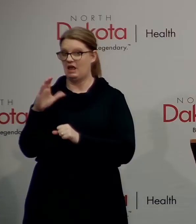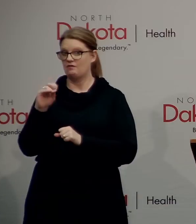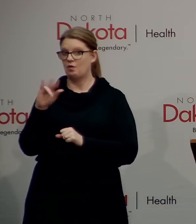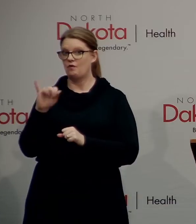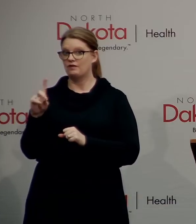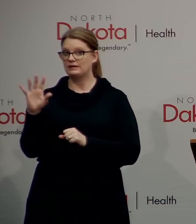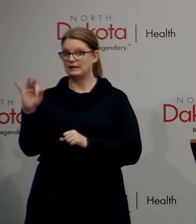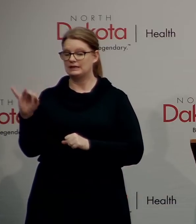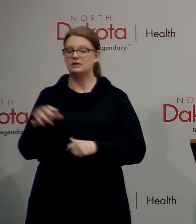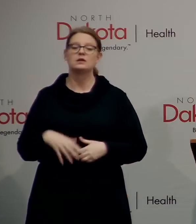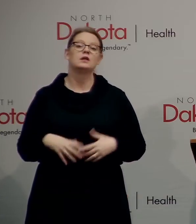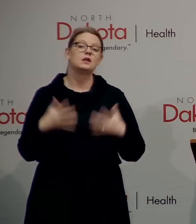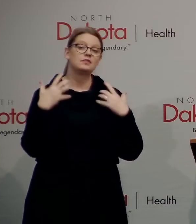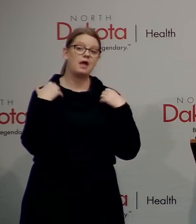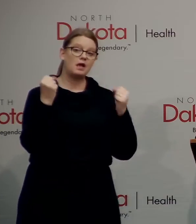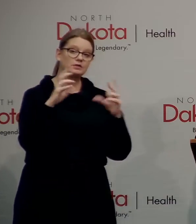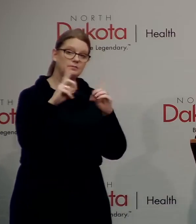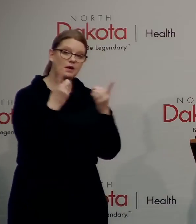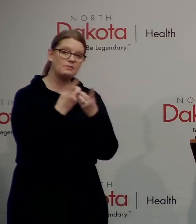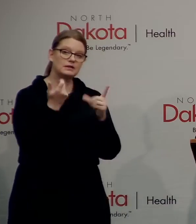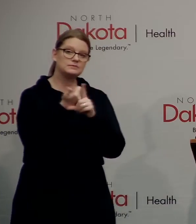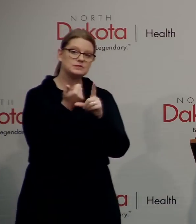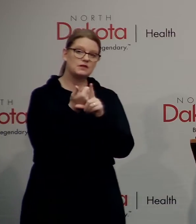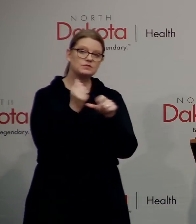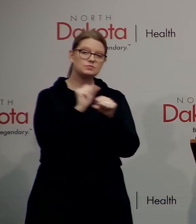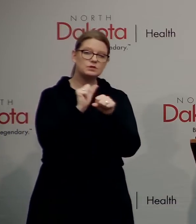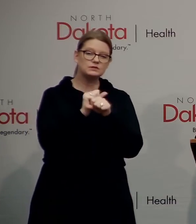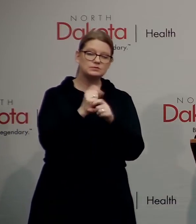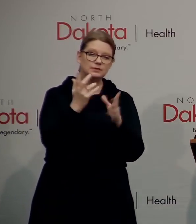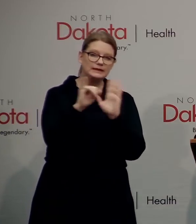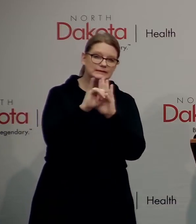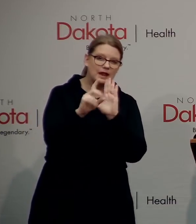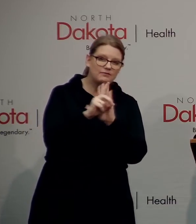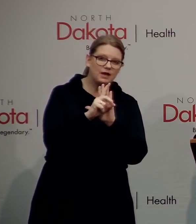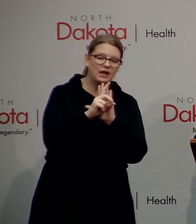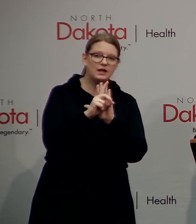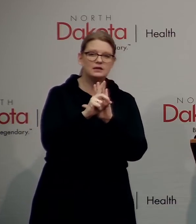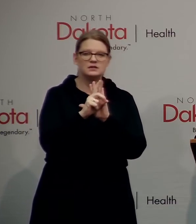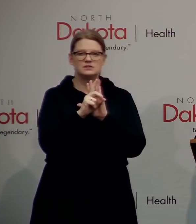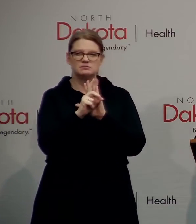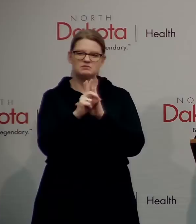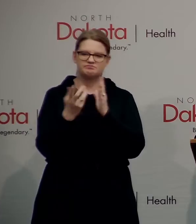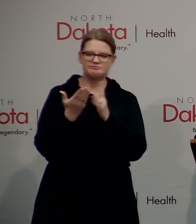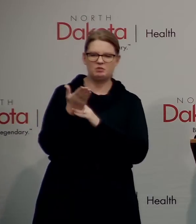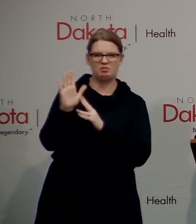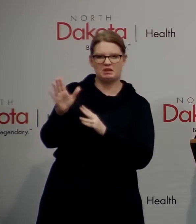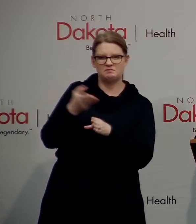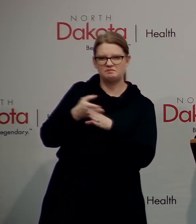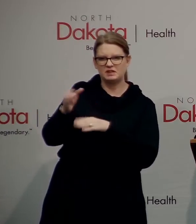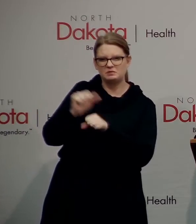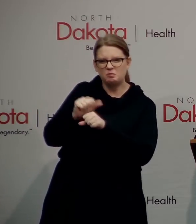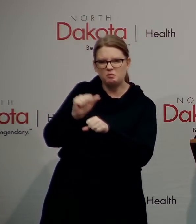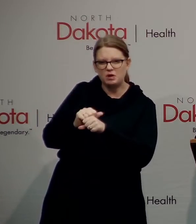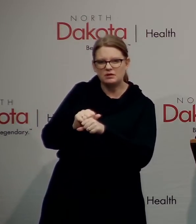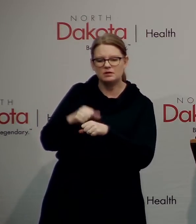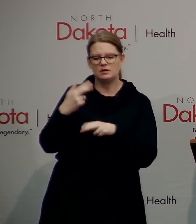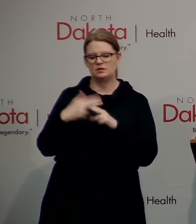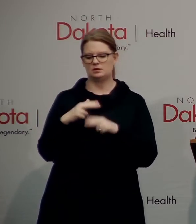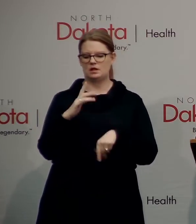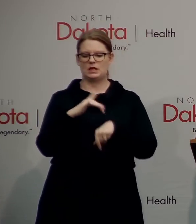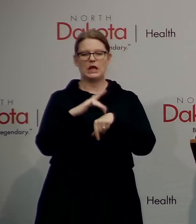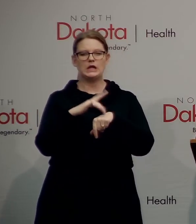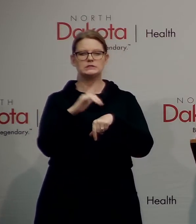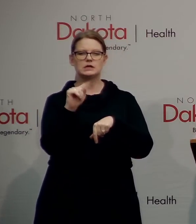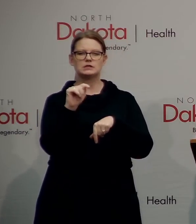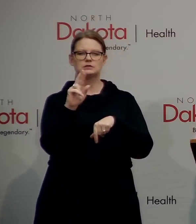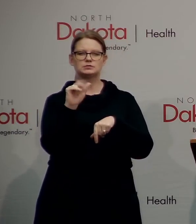The health department is working to identify through the work that they do professionally during an epidemic like this called contact